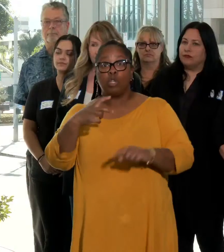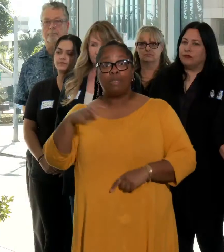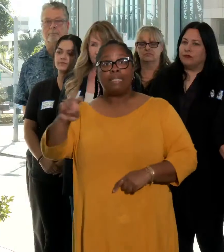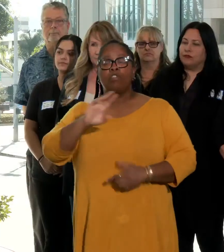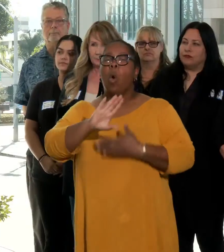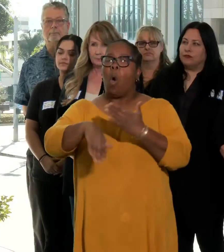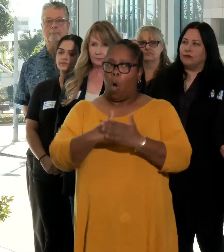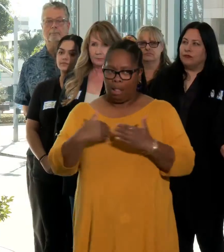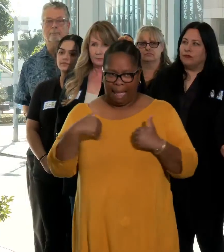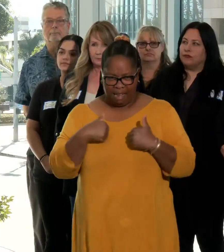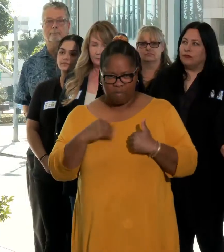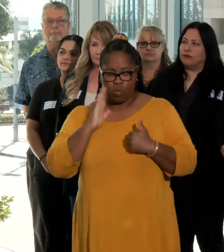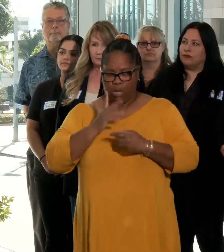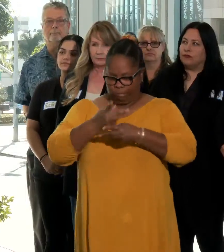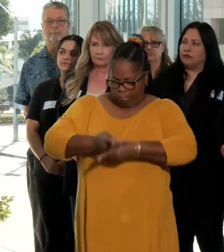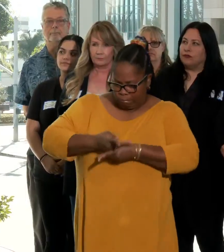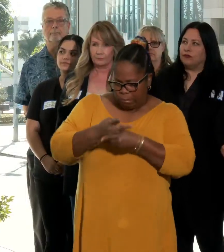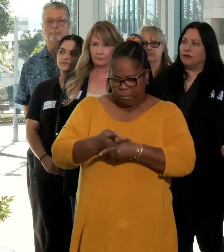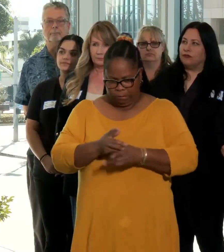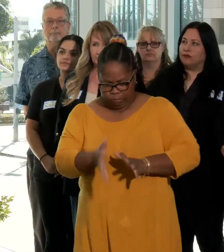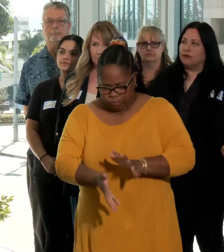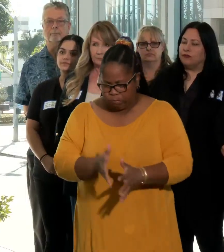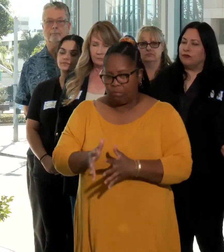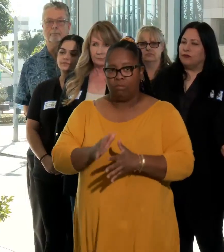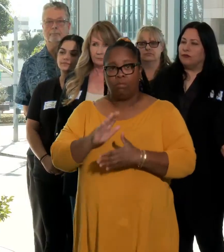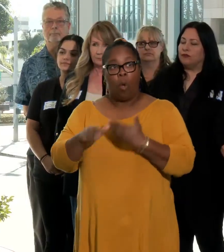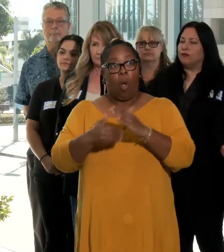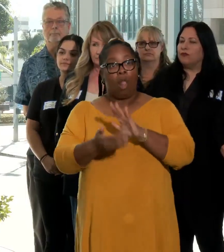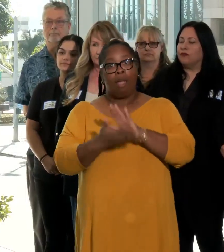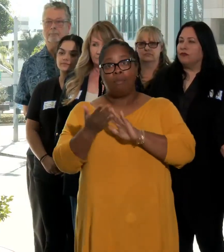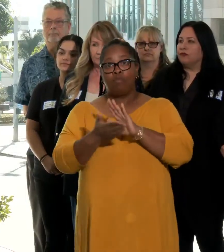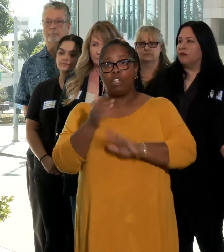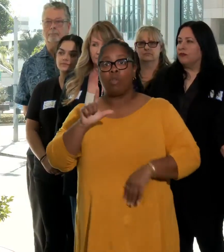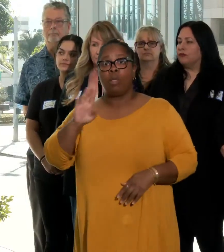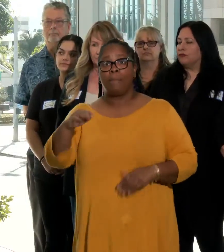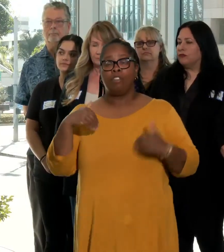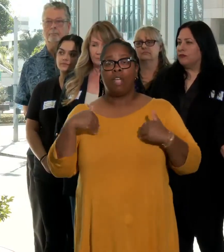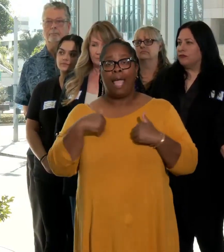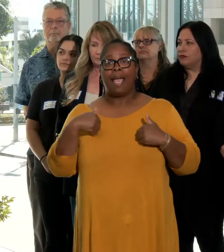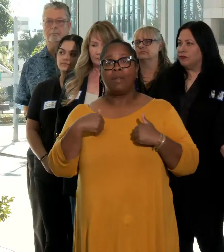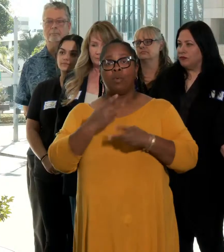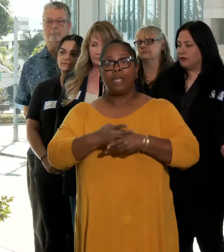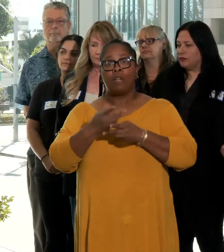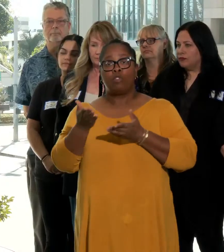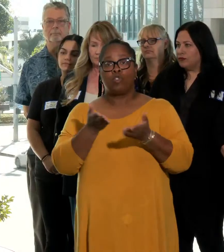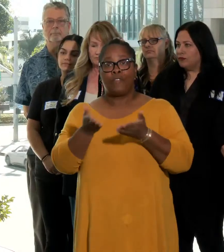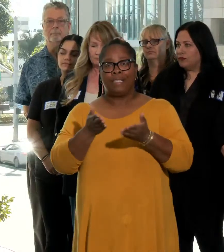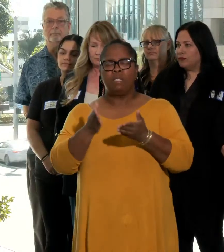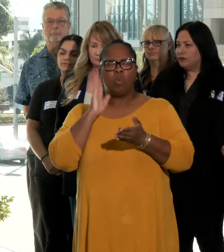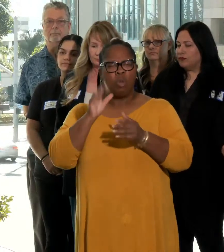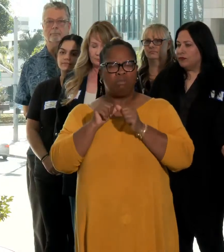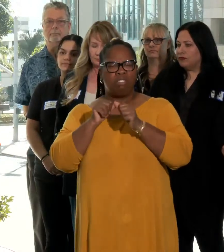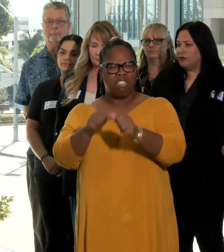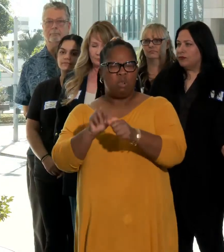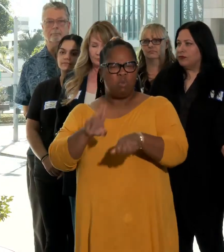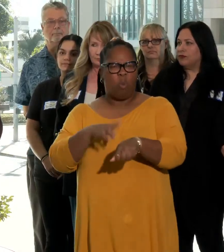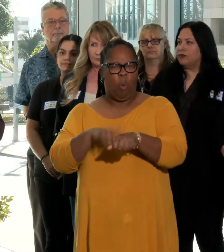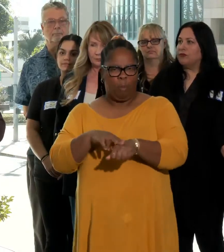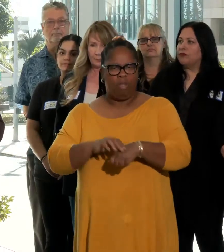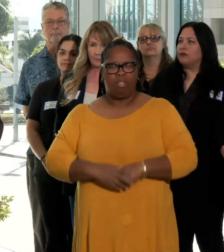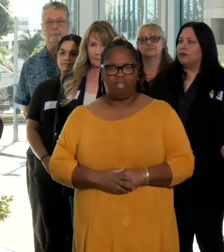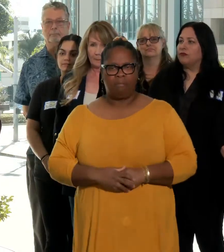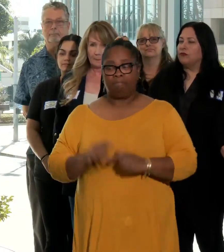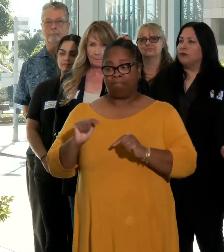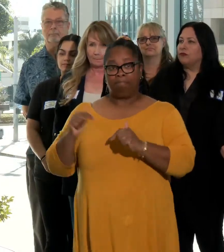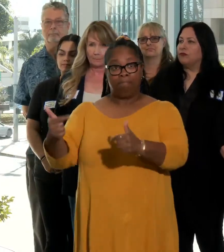animals will be cared for, and all operations at Long Beach Animal Care Services will continue as normal. I'll now hand it over